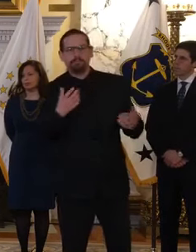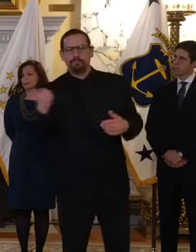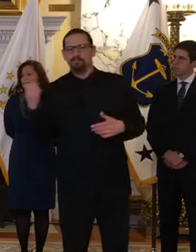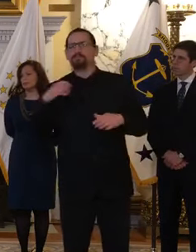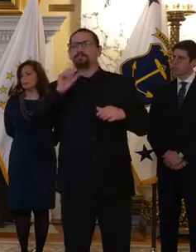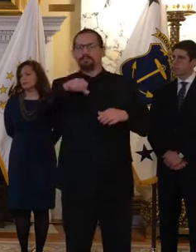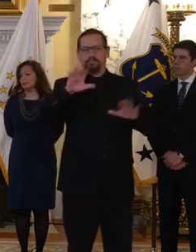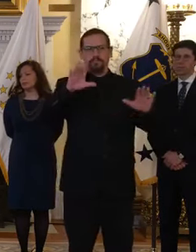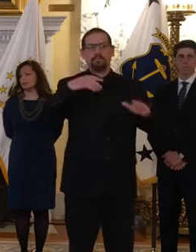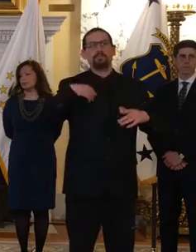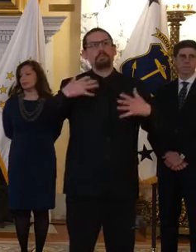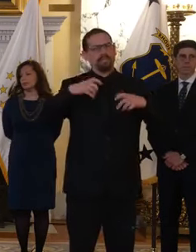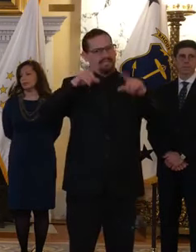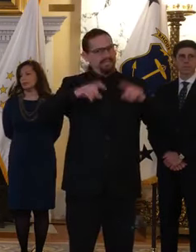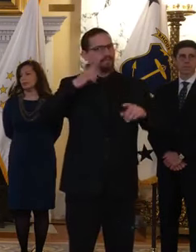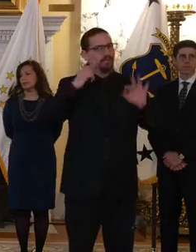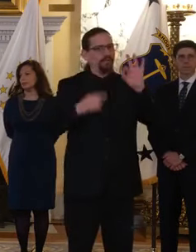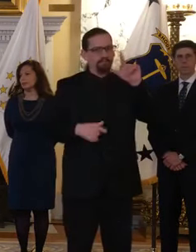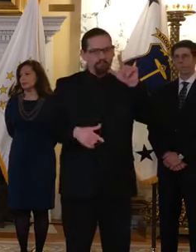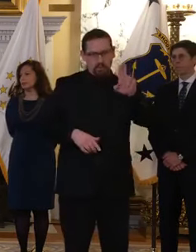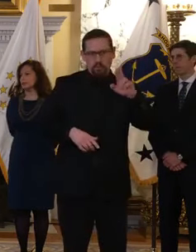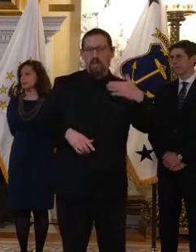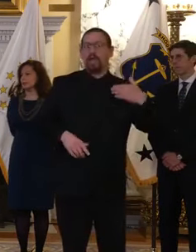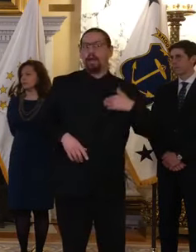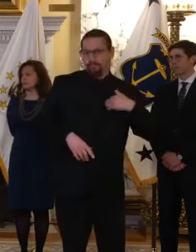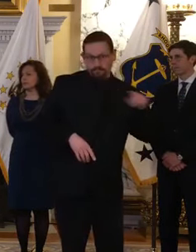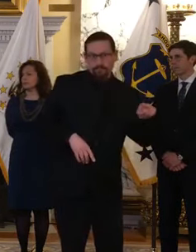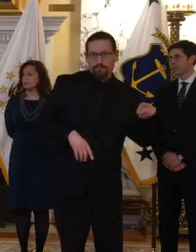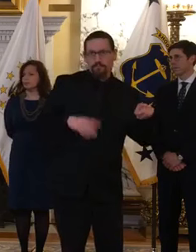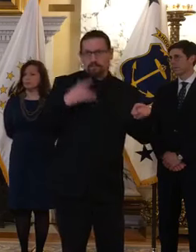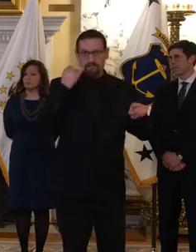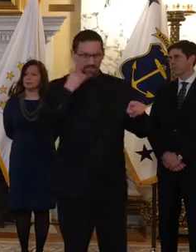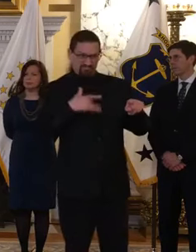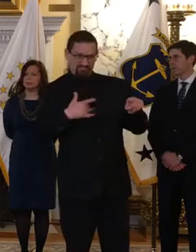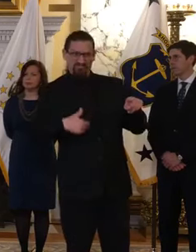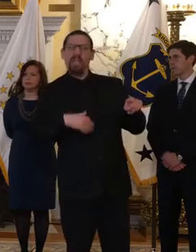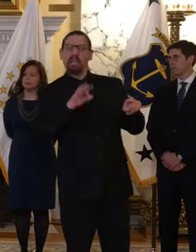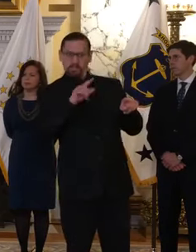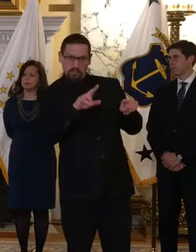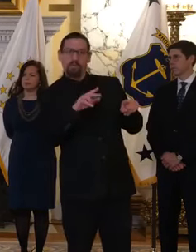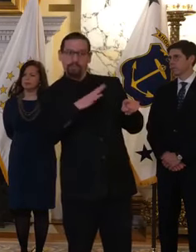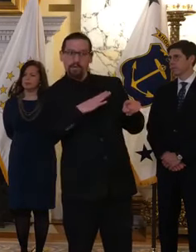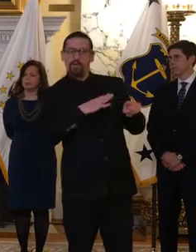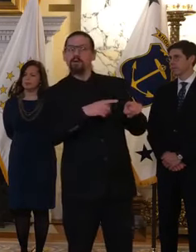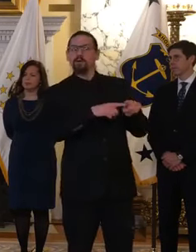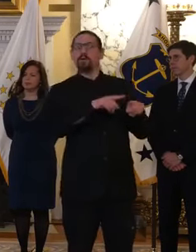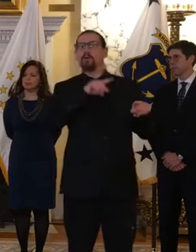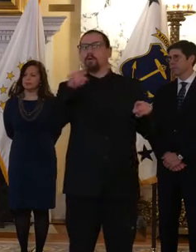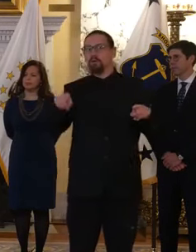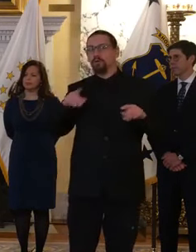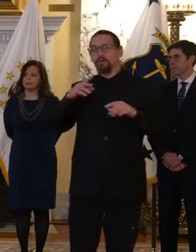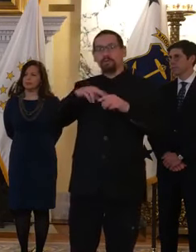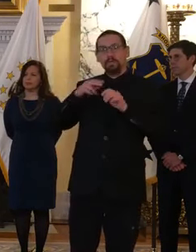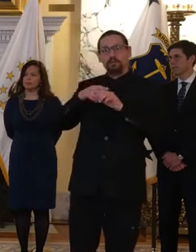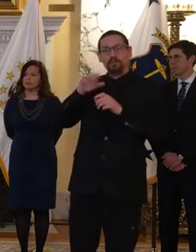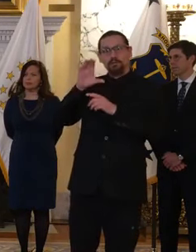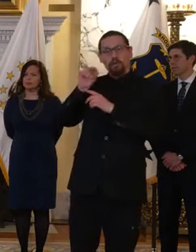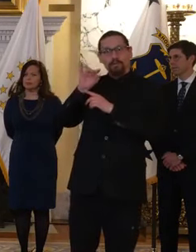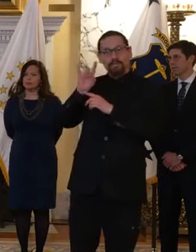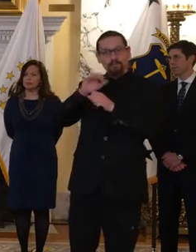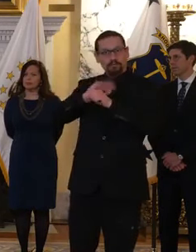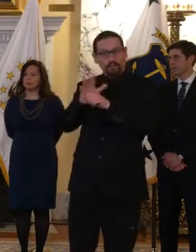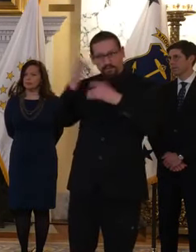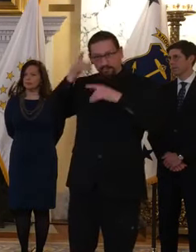not requiring a condition that in order to get COVID-19, you have to be tested for the flu, but we are certainly